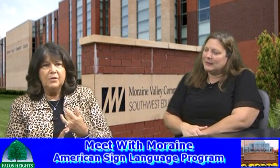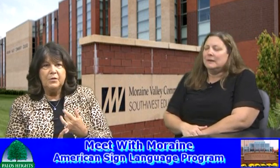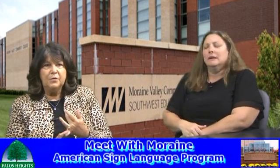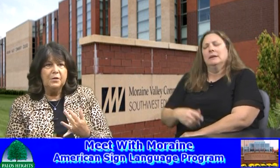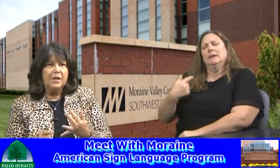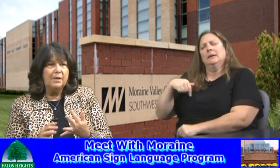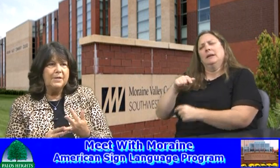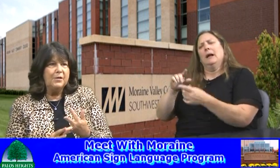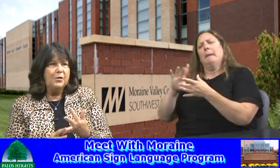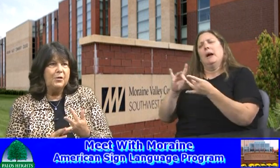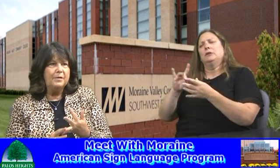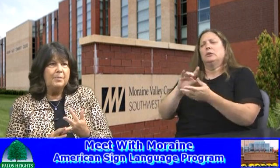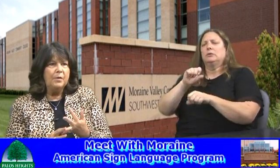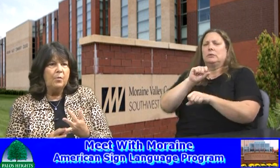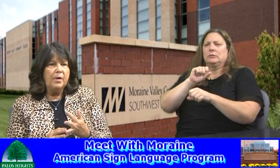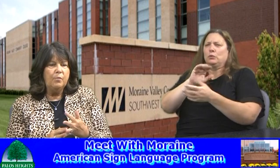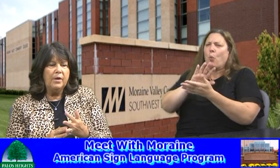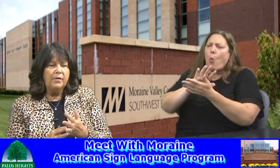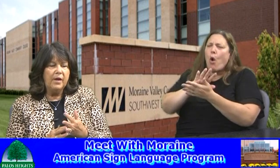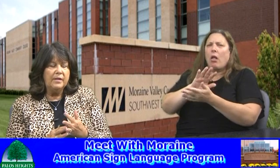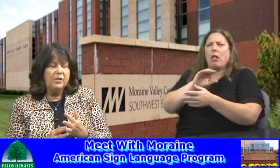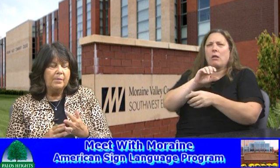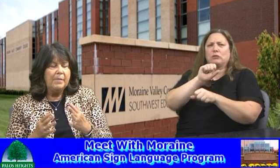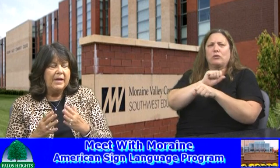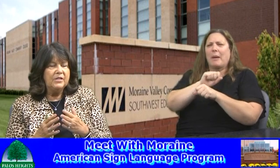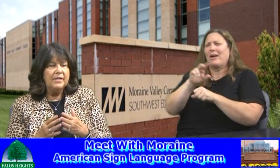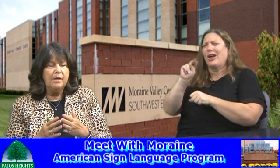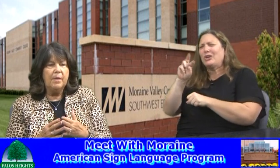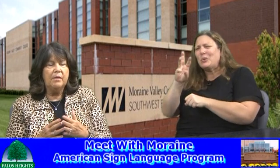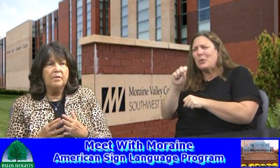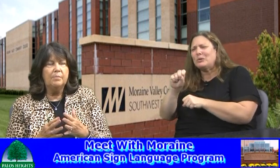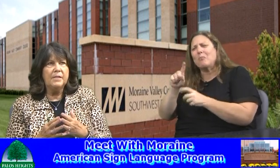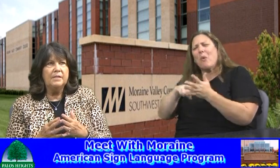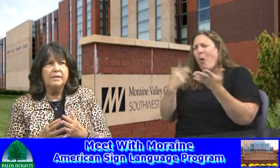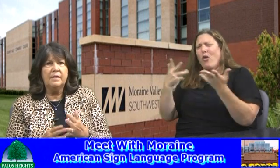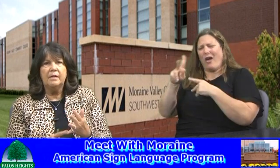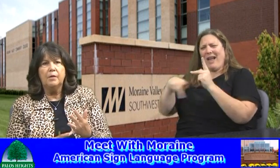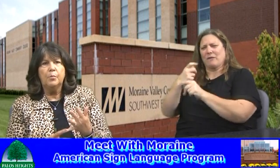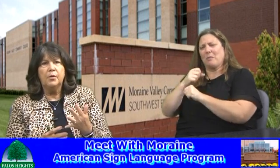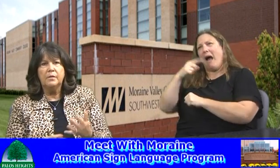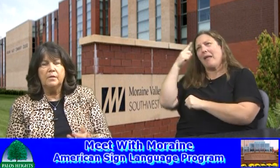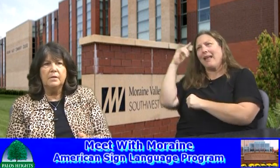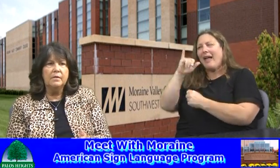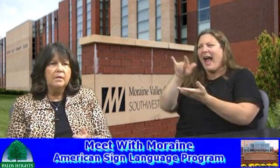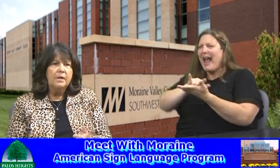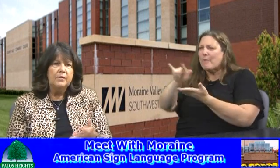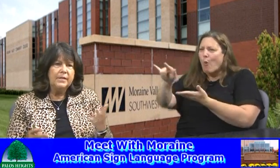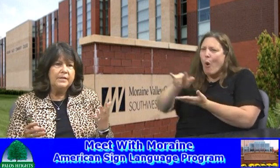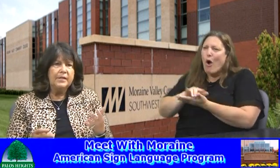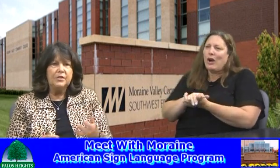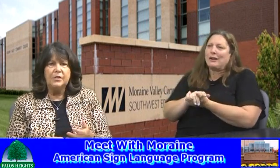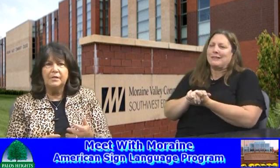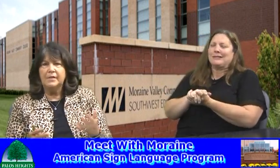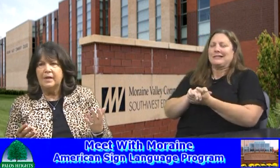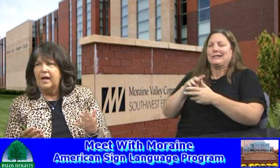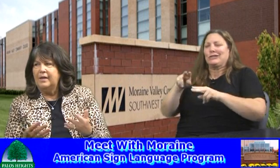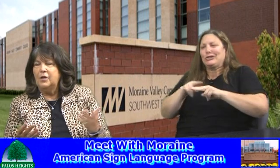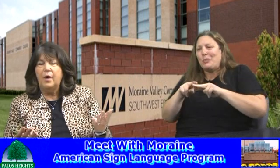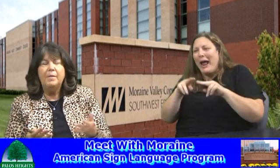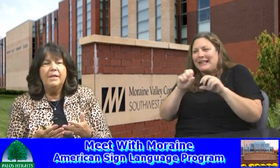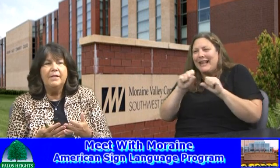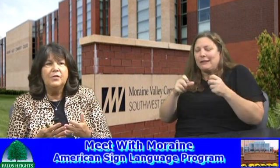we've mentioned school jobs in the news, but what other kind of job? I mean, I just think about places like the airport and train stations,